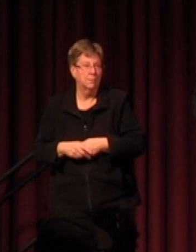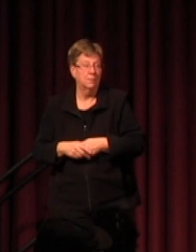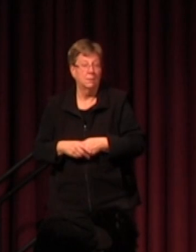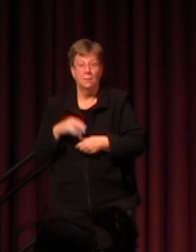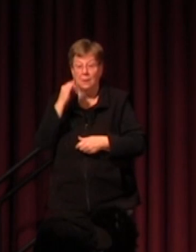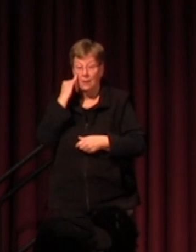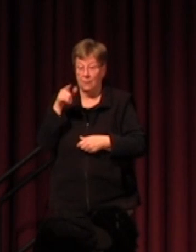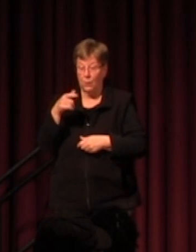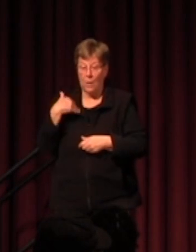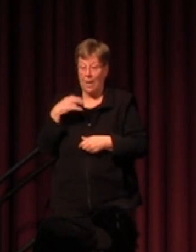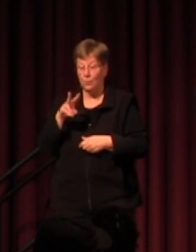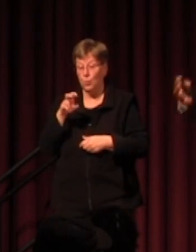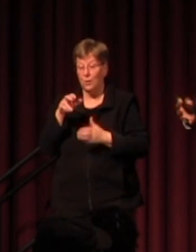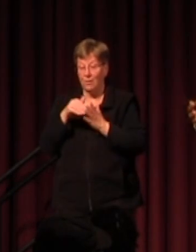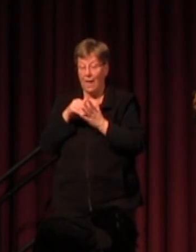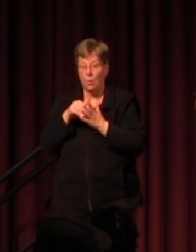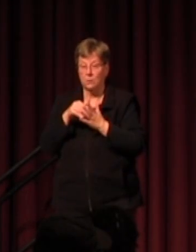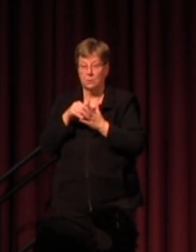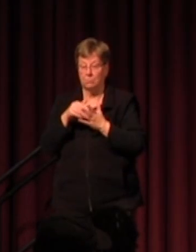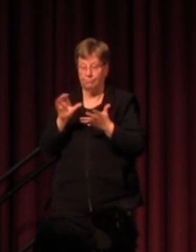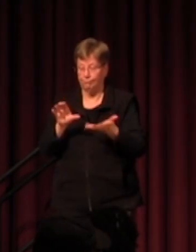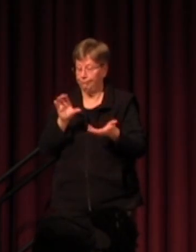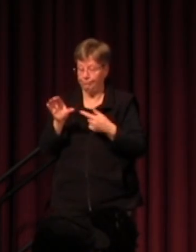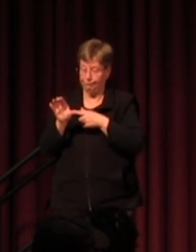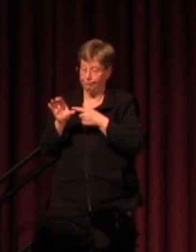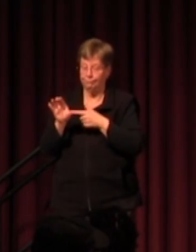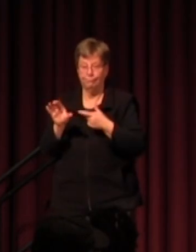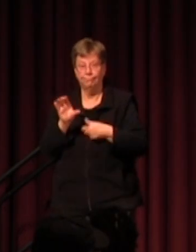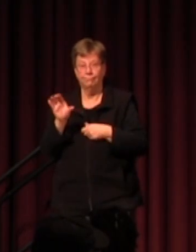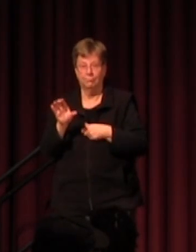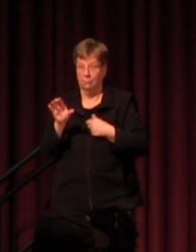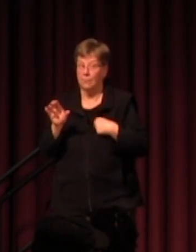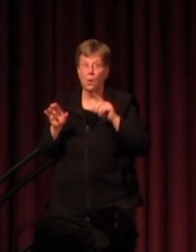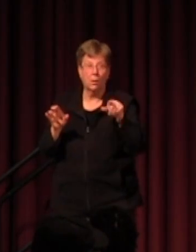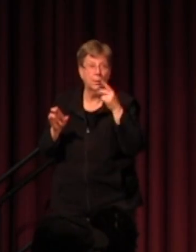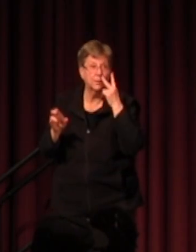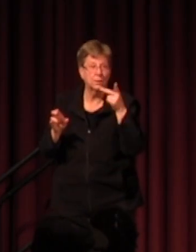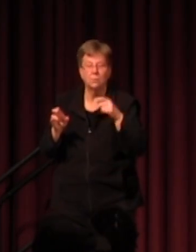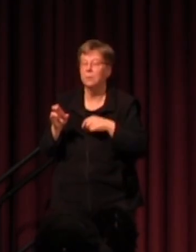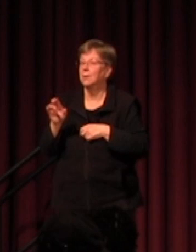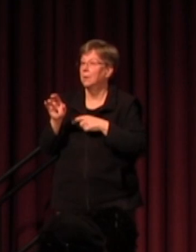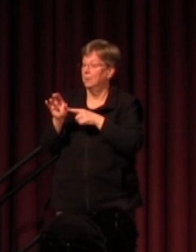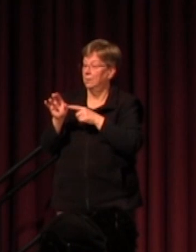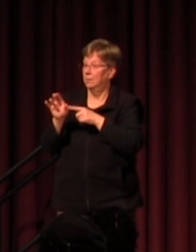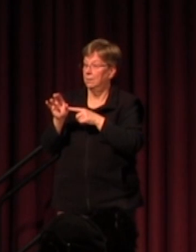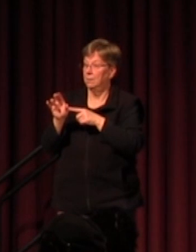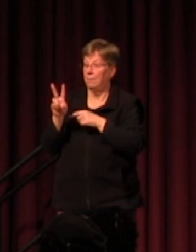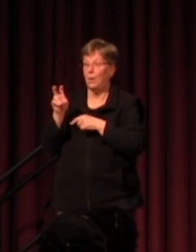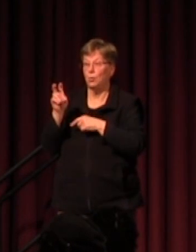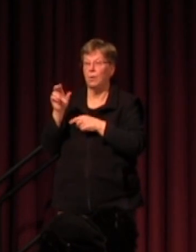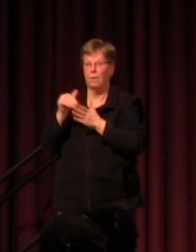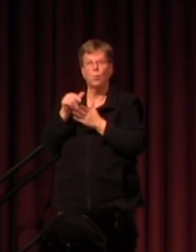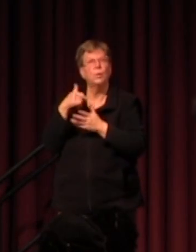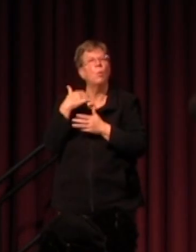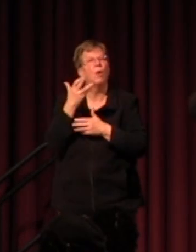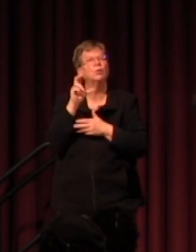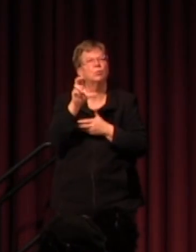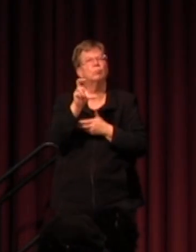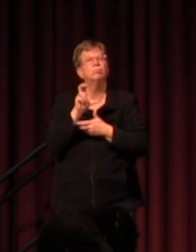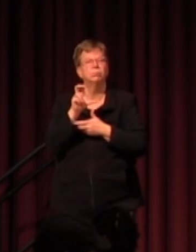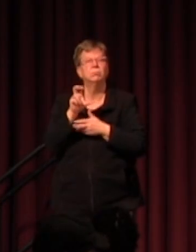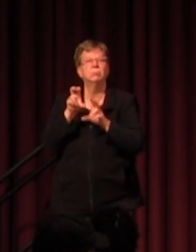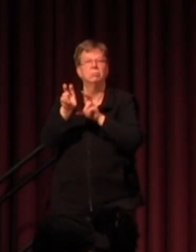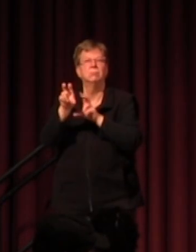If you got $200,000 doing nothing, like, first of all, come see me. You got $200,000 doing nothing, right? Dakota and I want you to buy into our company.